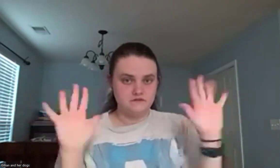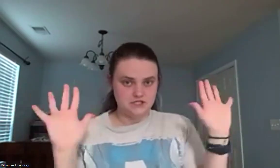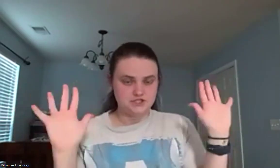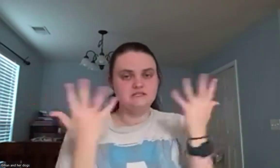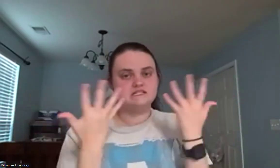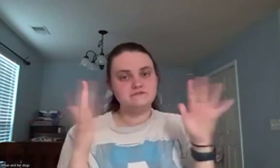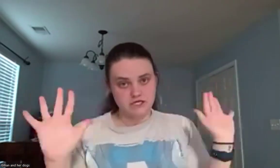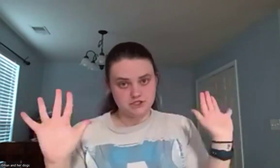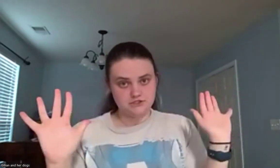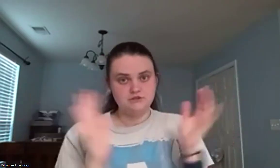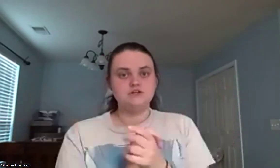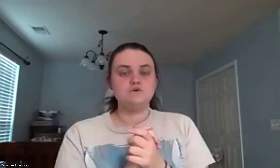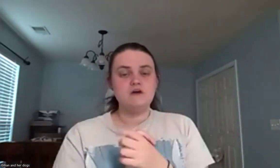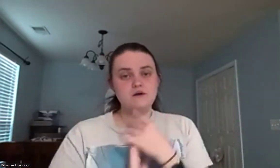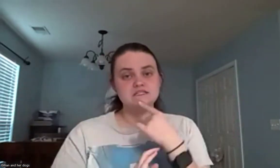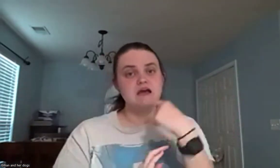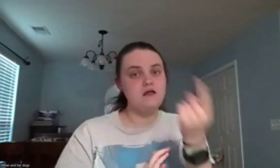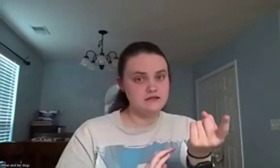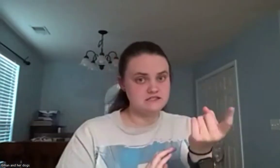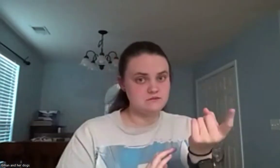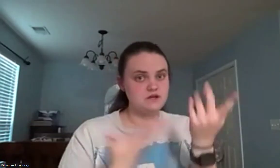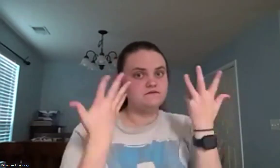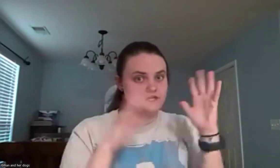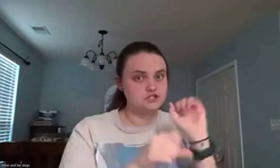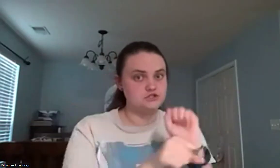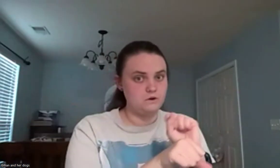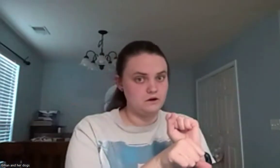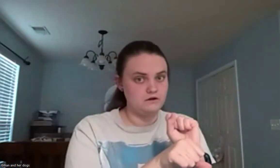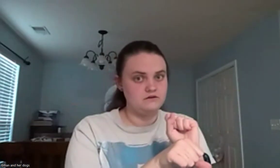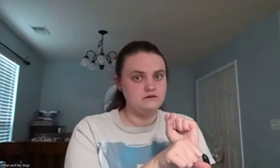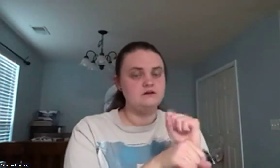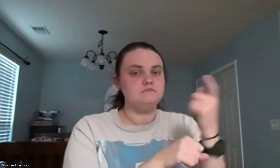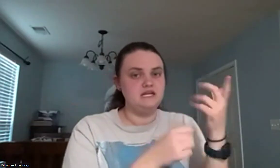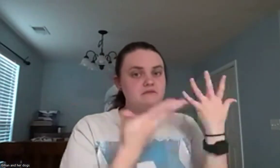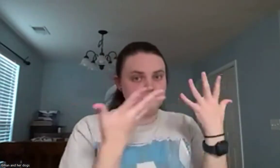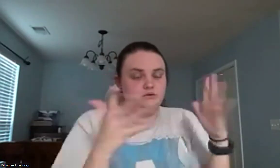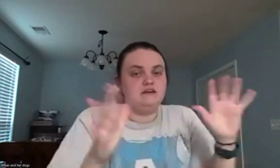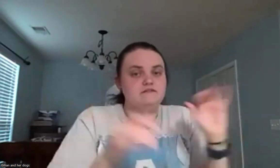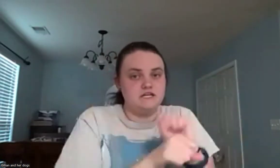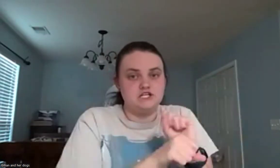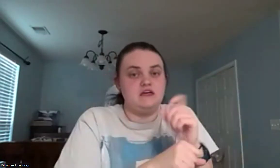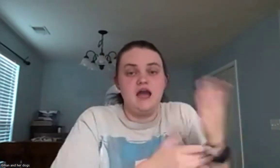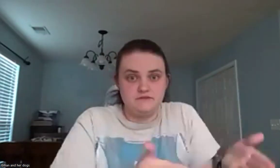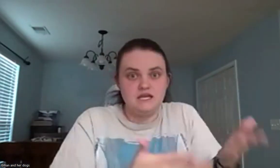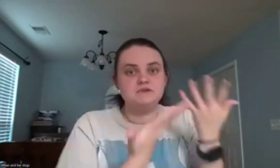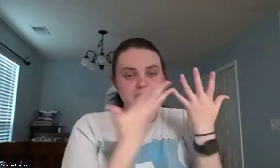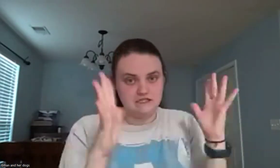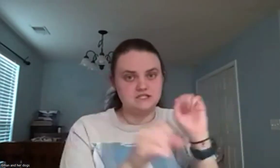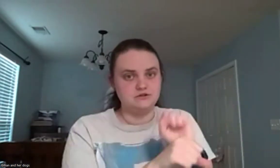finish. So this is finish. So if I was telling someone finish your work, meaning like you need to finish it, they haven't yet, but they need to,